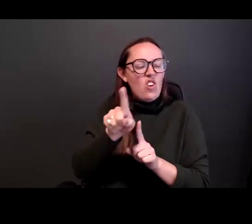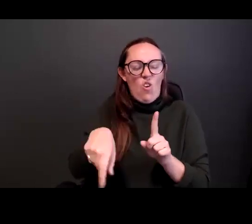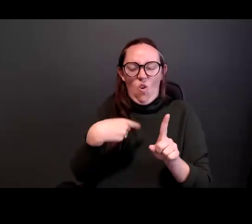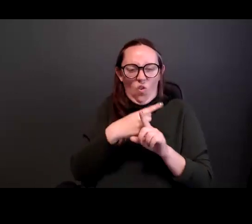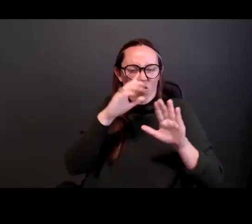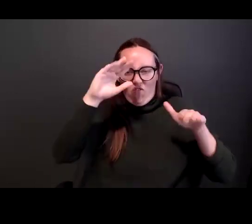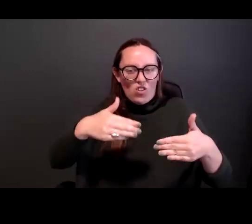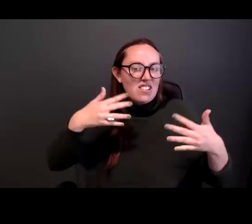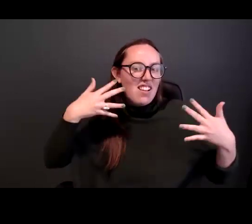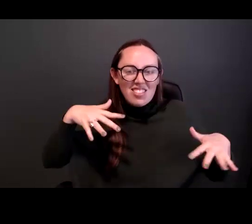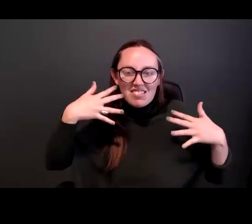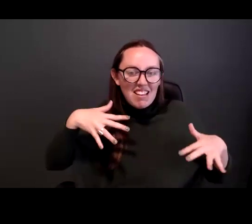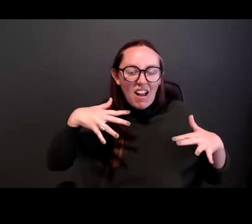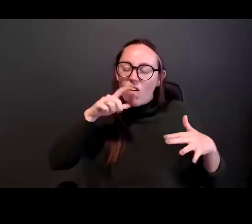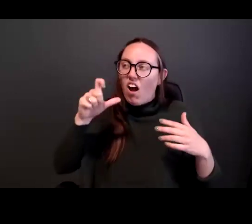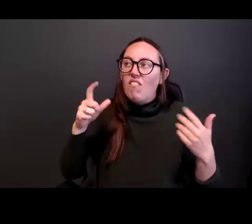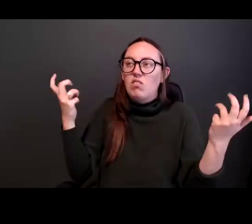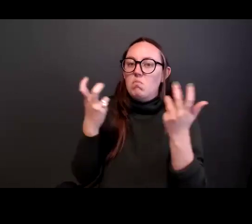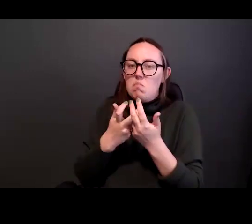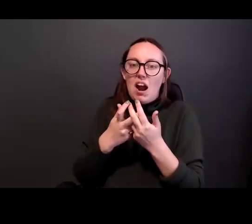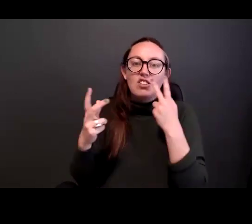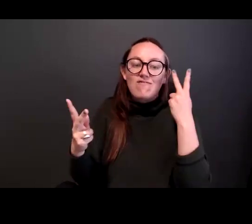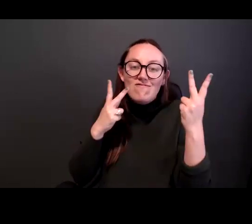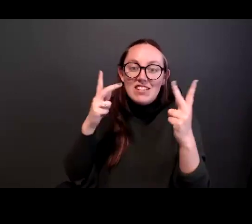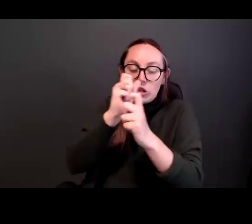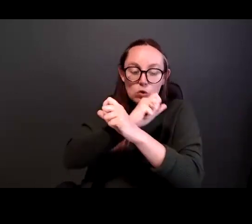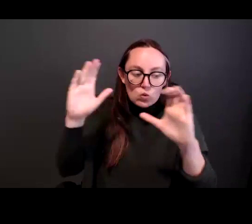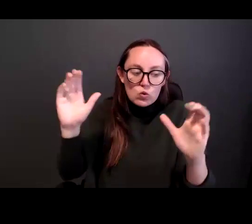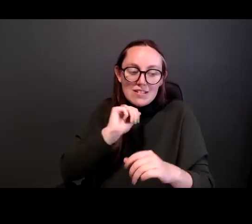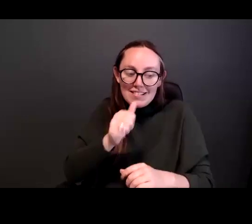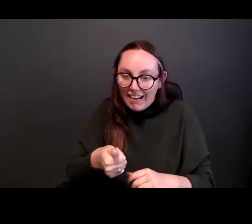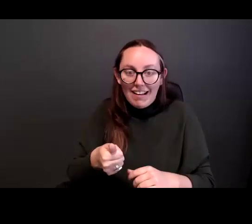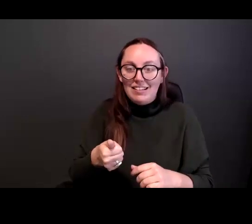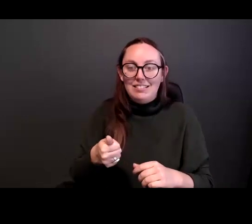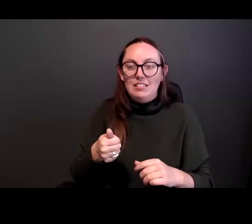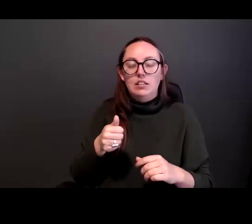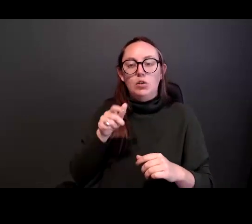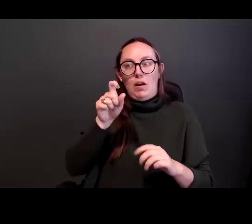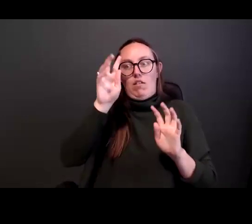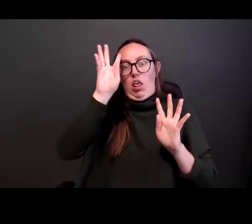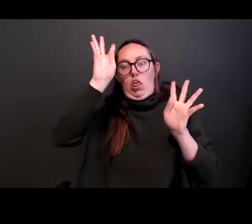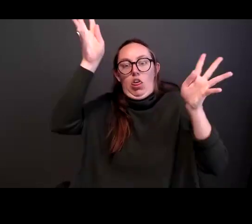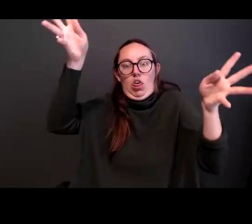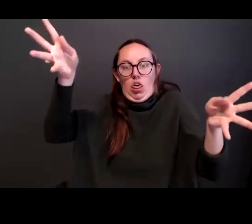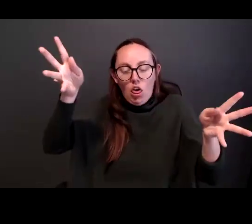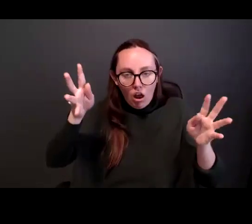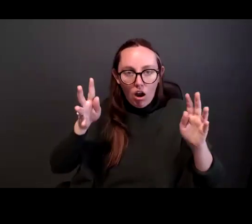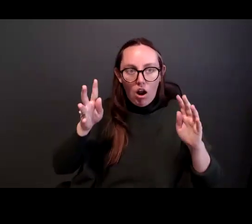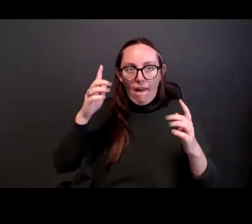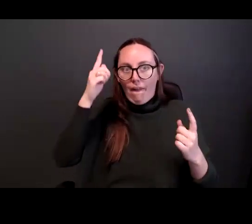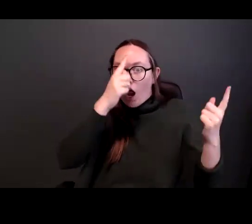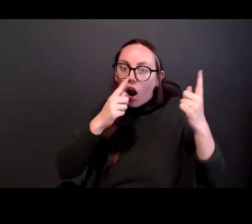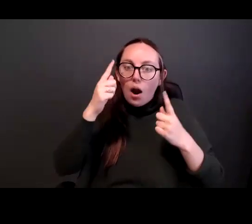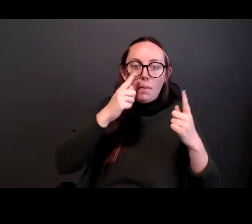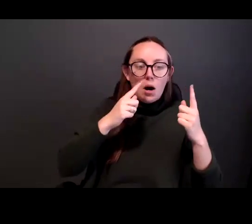using sound, and you're able to be really creative in terms of getting people's imagination going around the story.